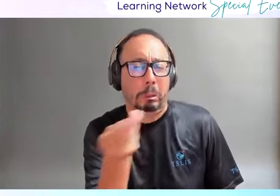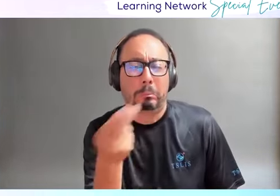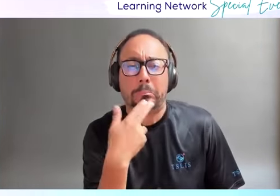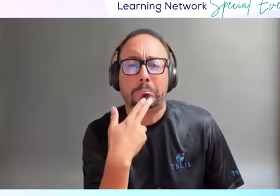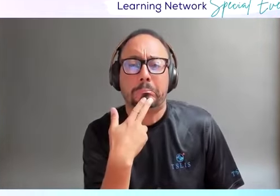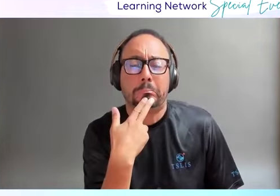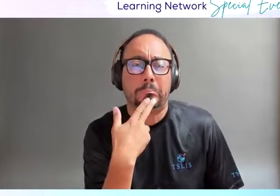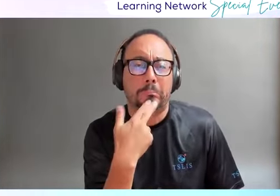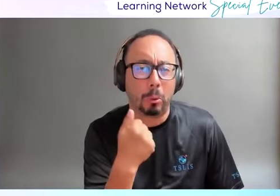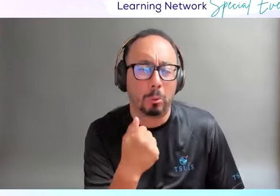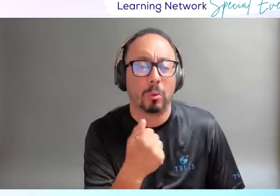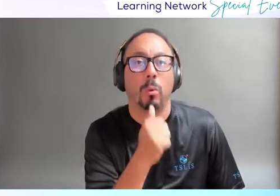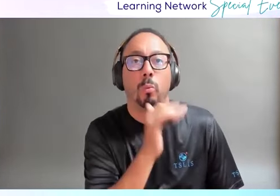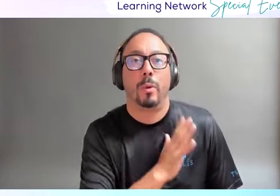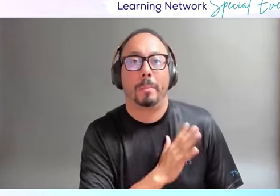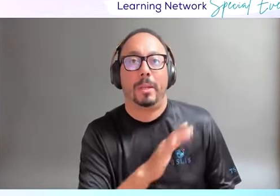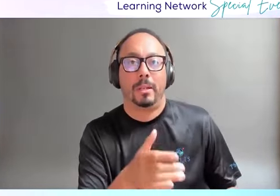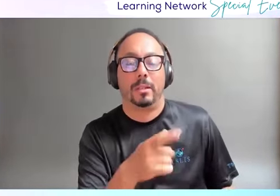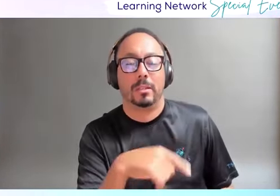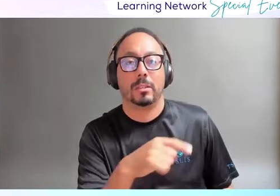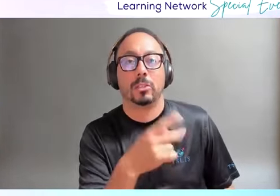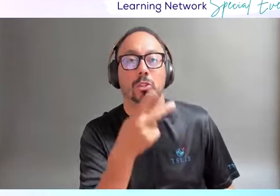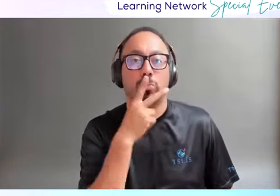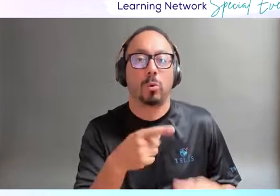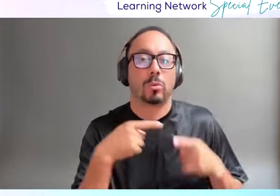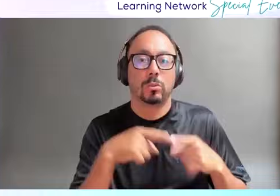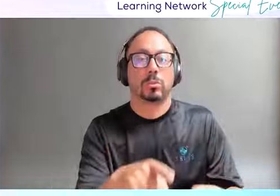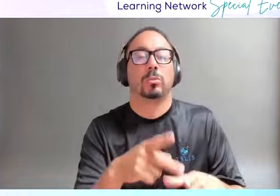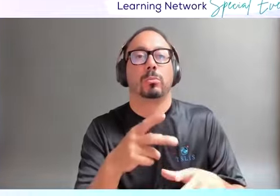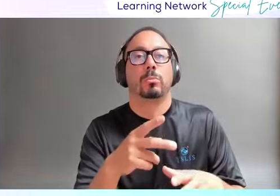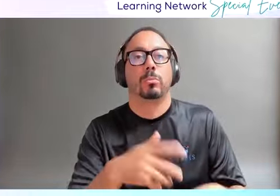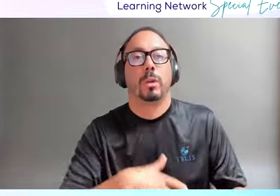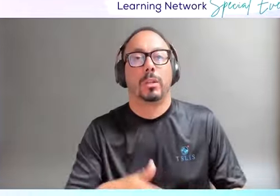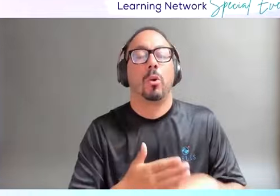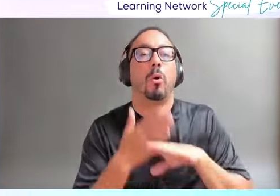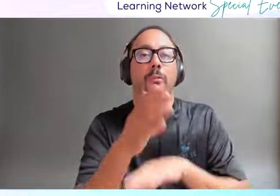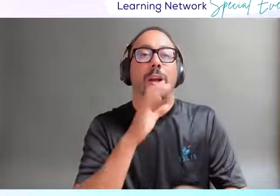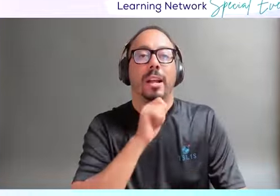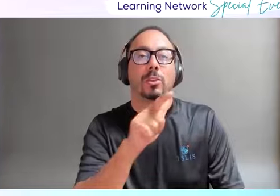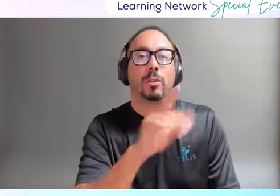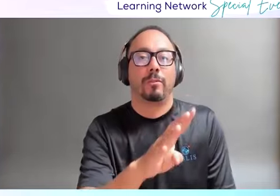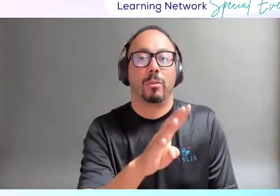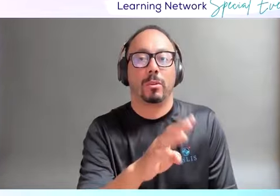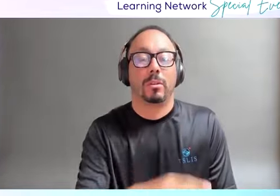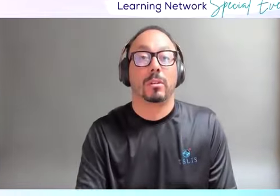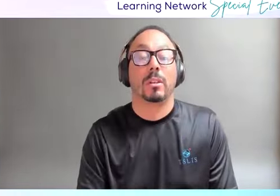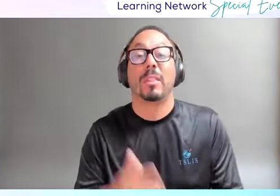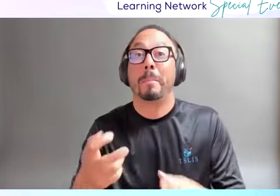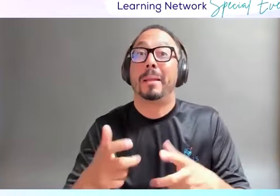women who smoked during pregnancy who are over 24 years old. The issues around smoking in pregnancy are